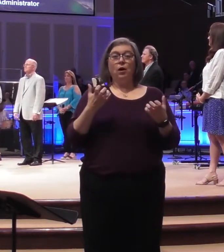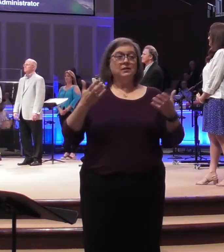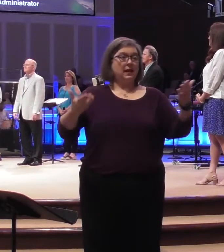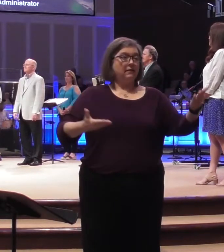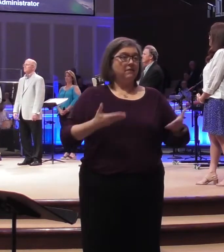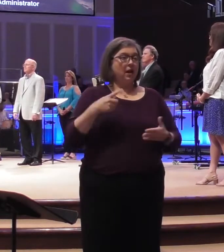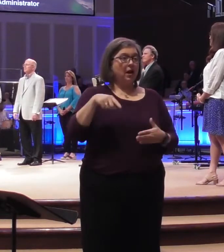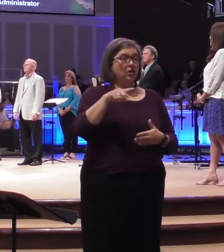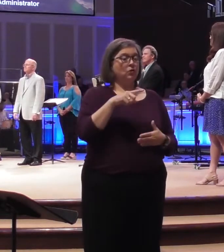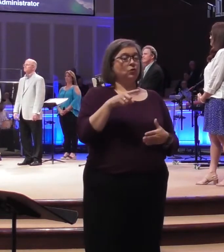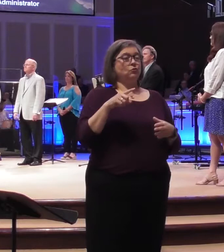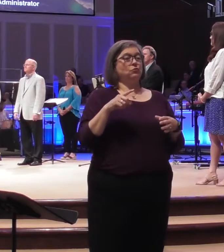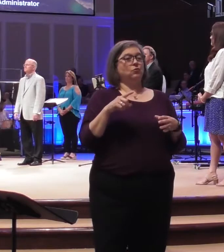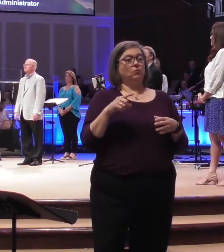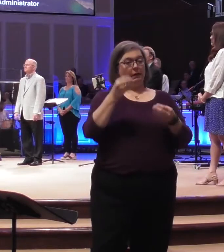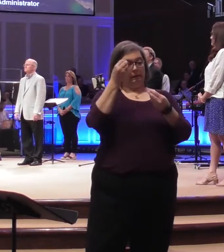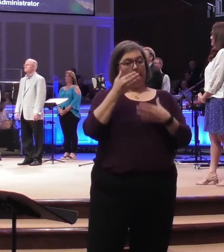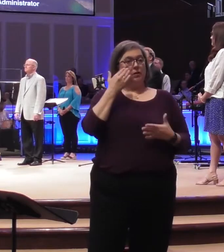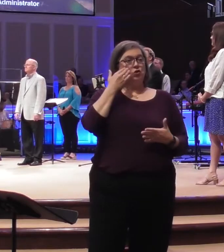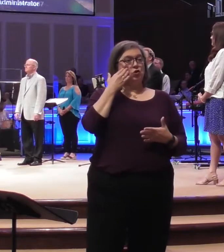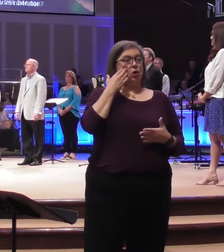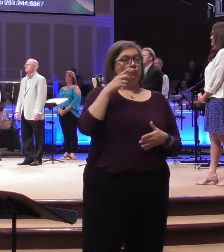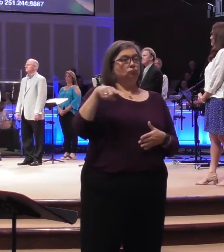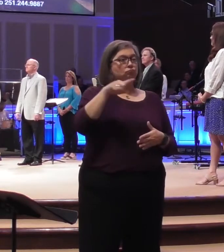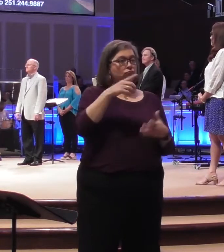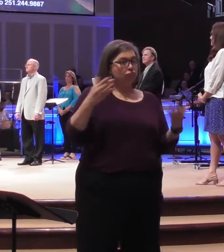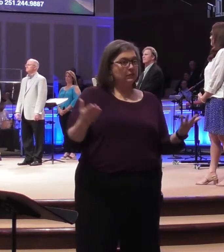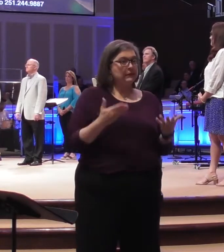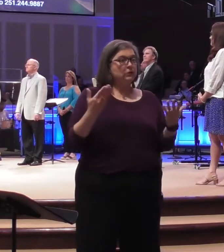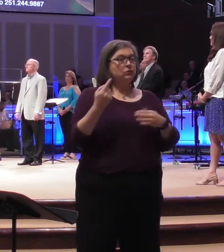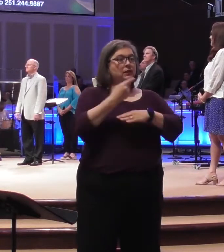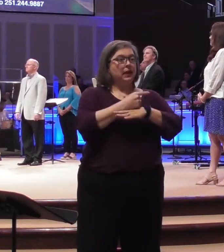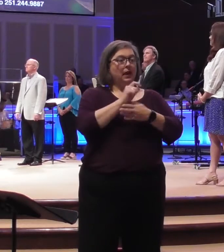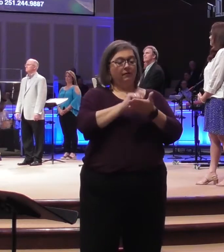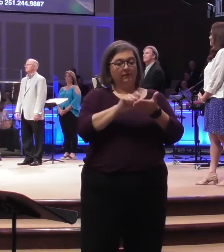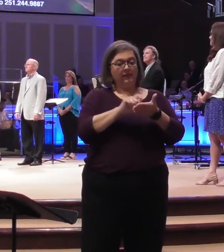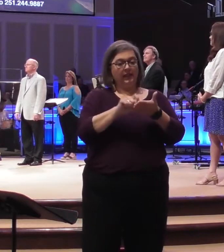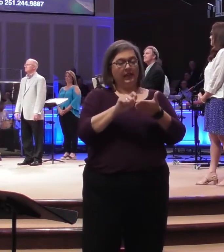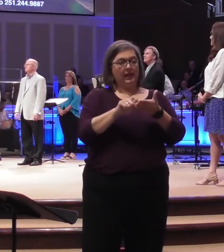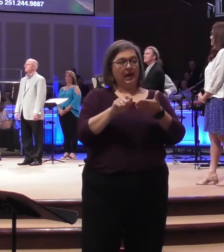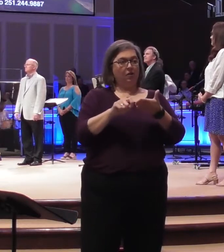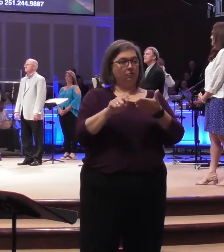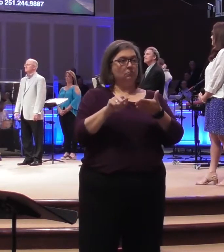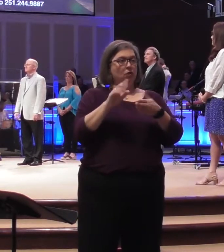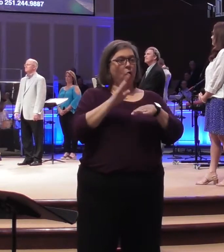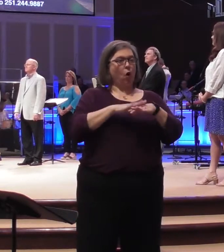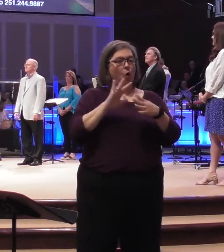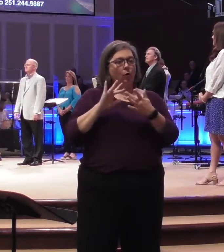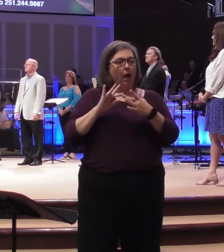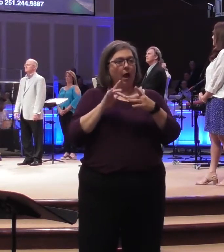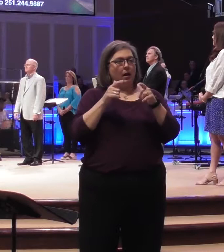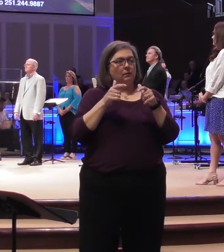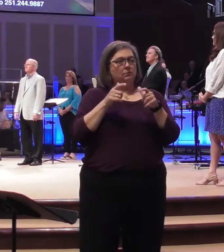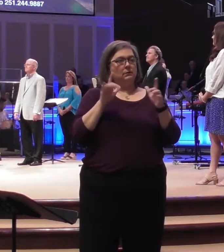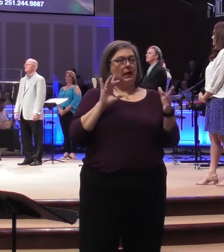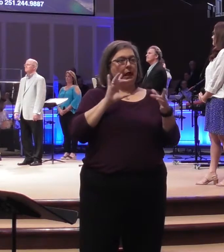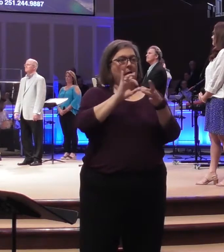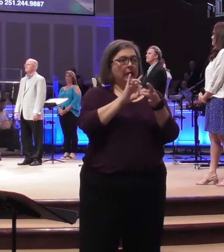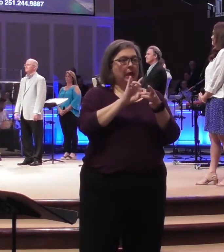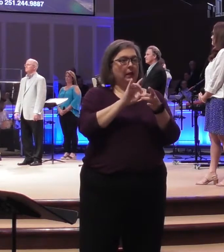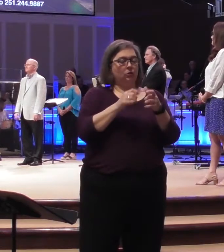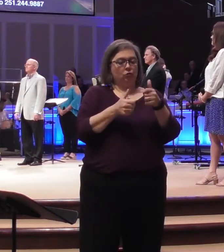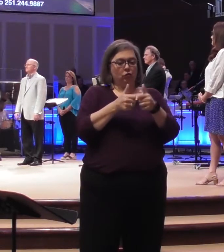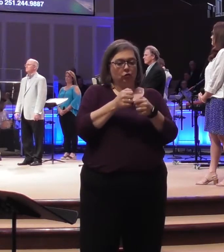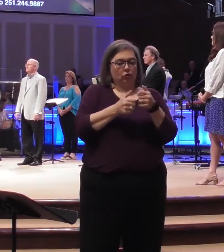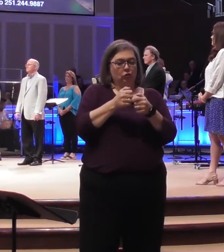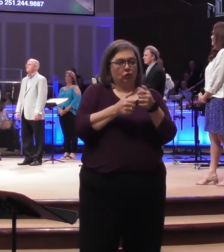love to know that you've been here today. One of the ways you can let us know that is by filling out our online Connect card. You can do that by taking out your cell